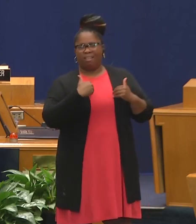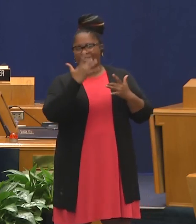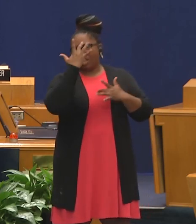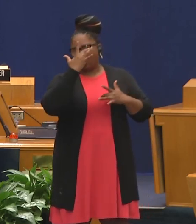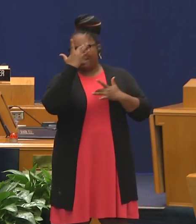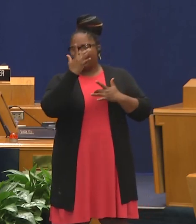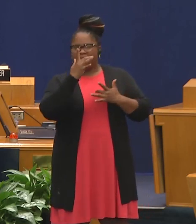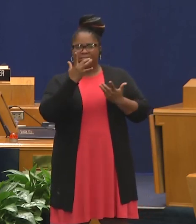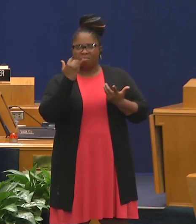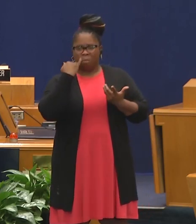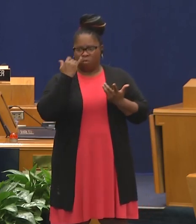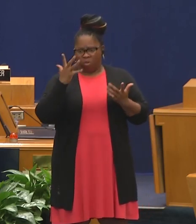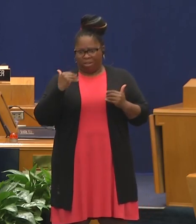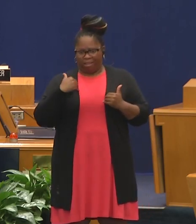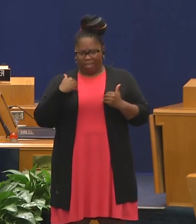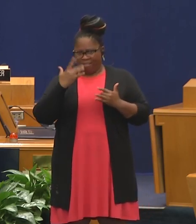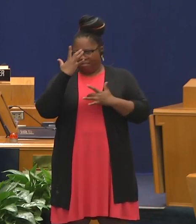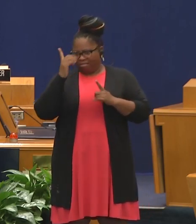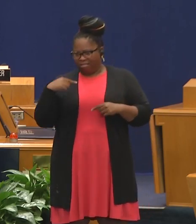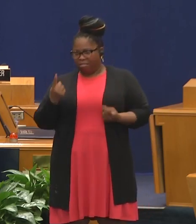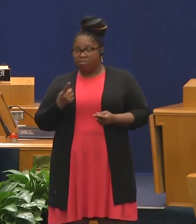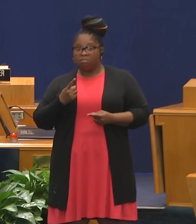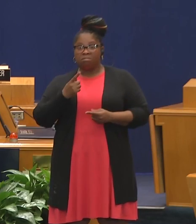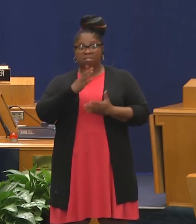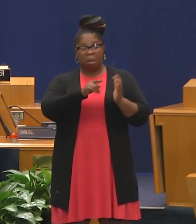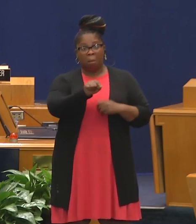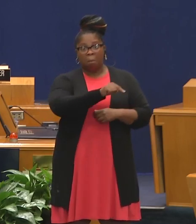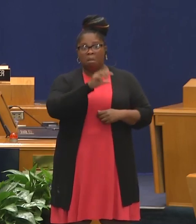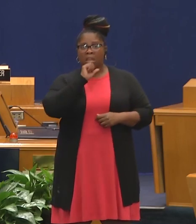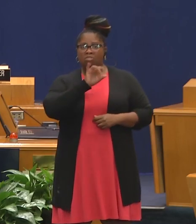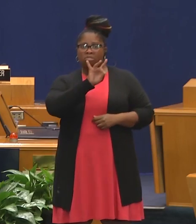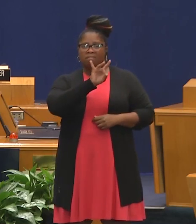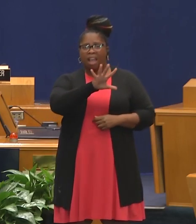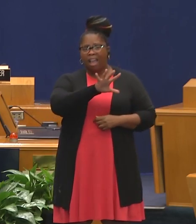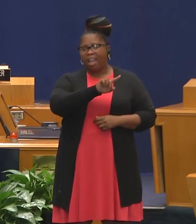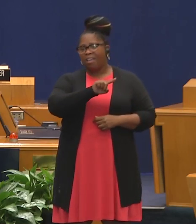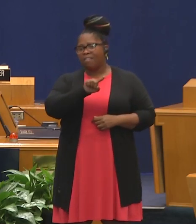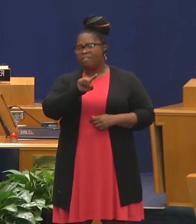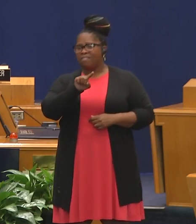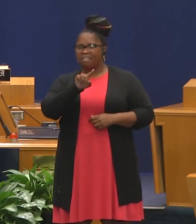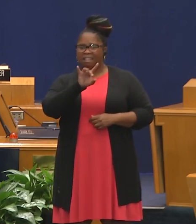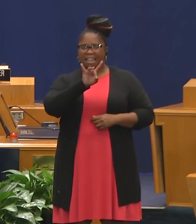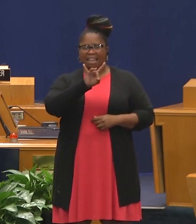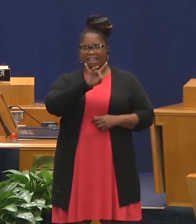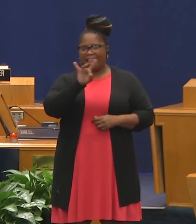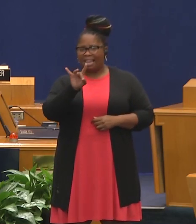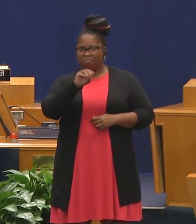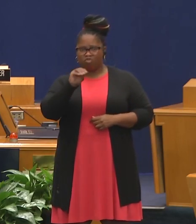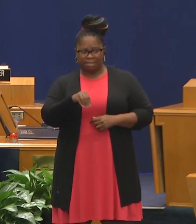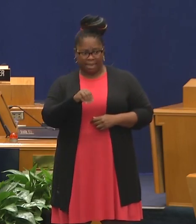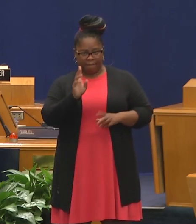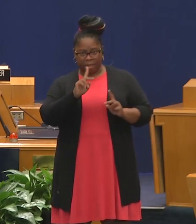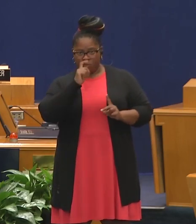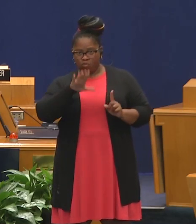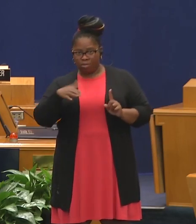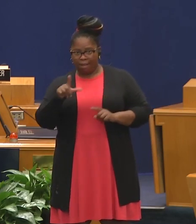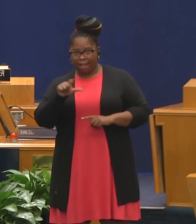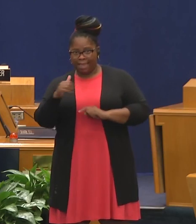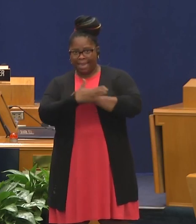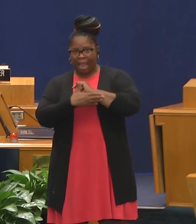with underlying health conditions. You know, somewhere between 85 and 87 or 88% of all of the people who have died in LA